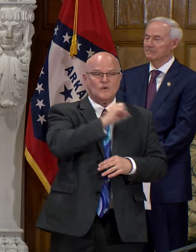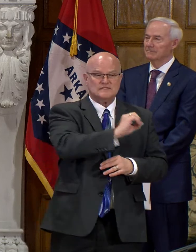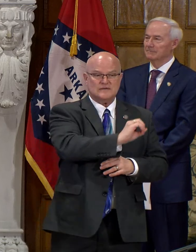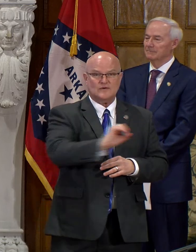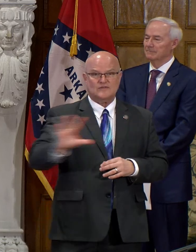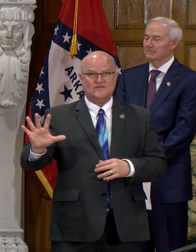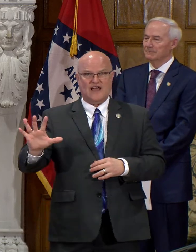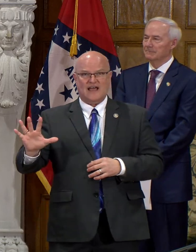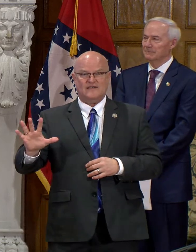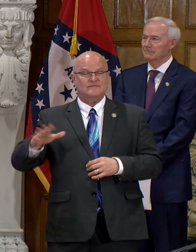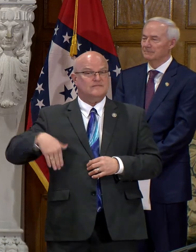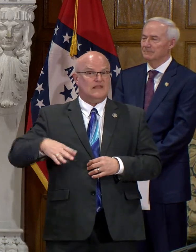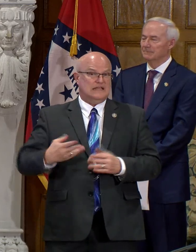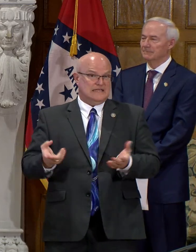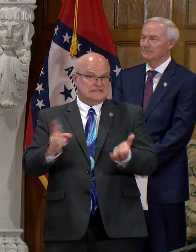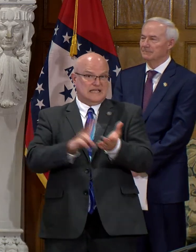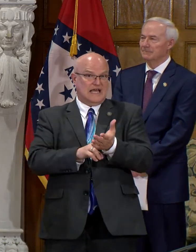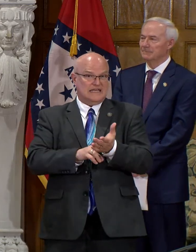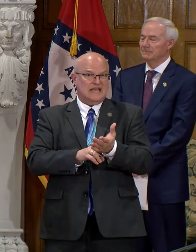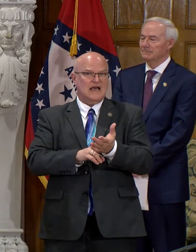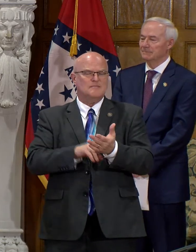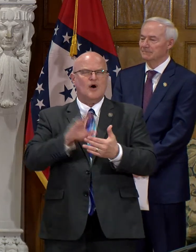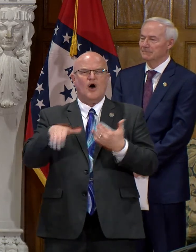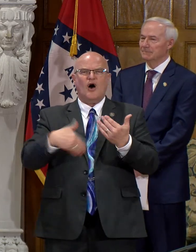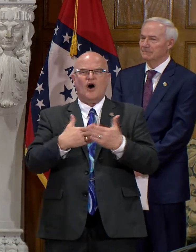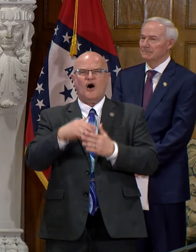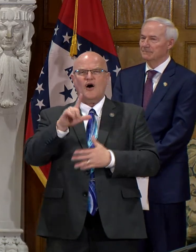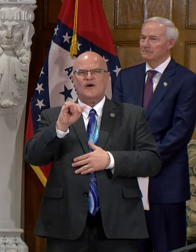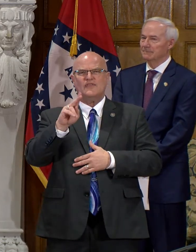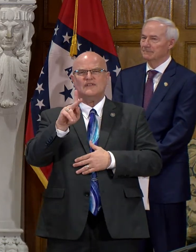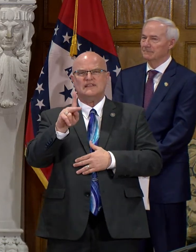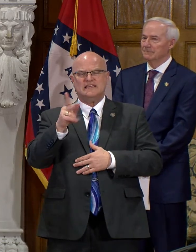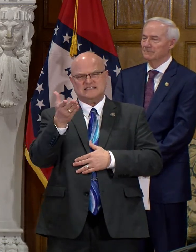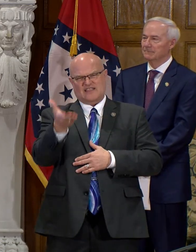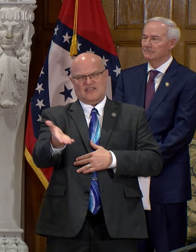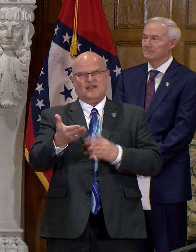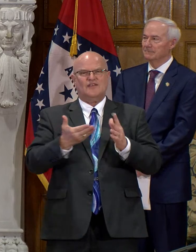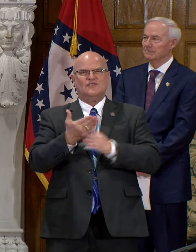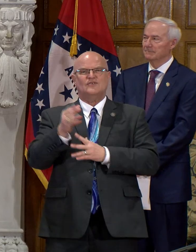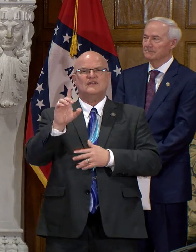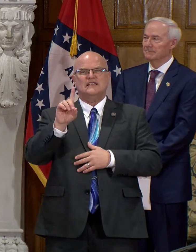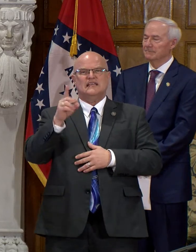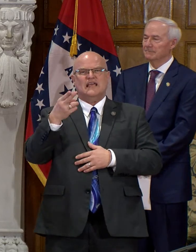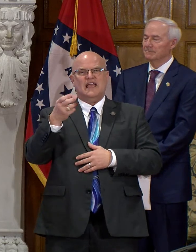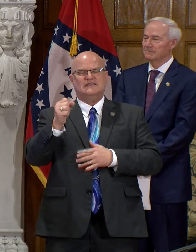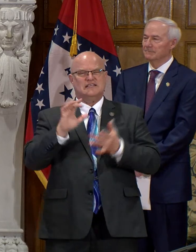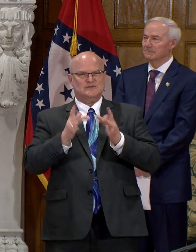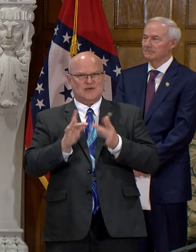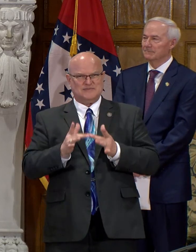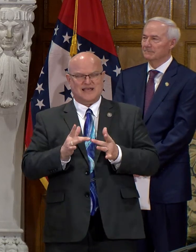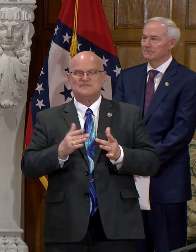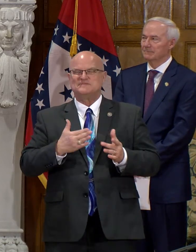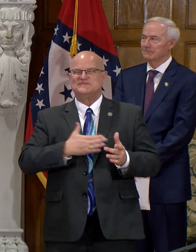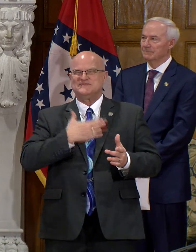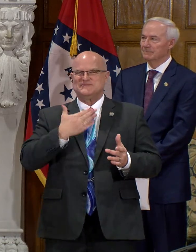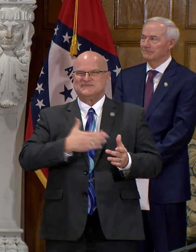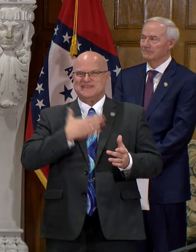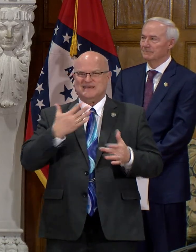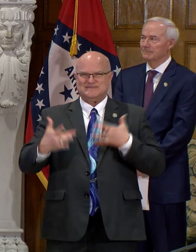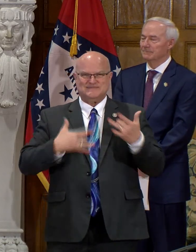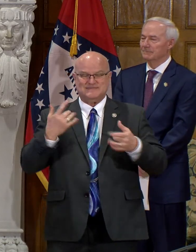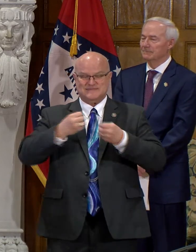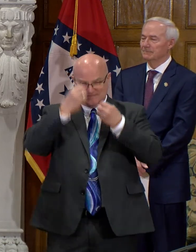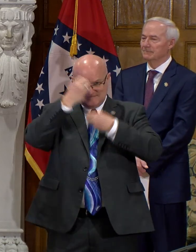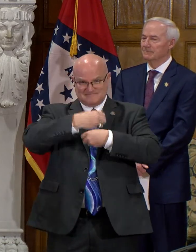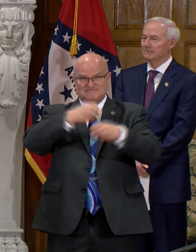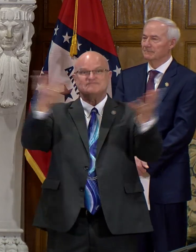years old. So if you've not signed up for that, all those links are available through this DHS website. So we're very excited to